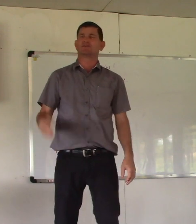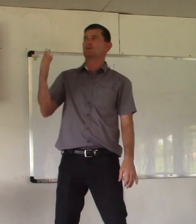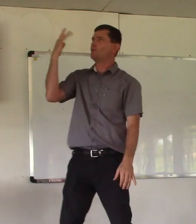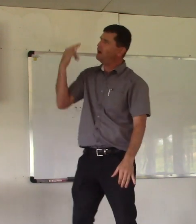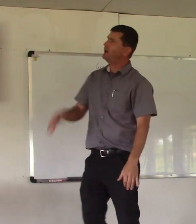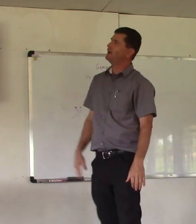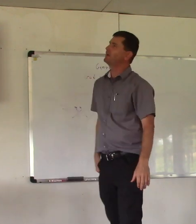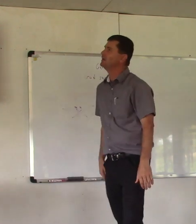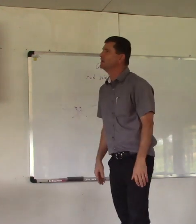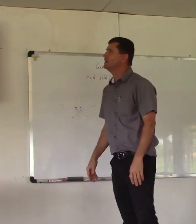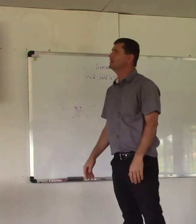Why?